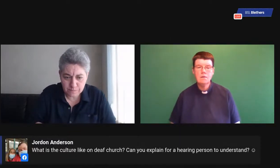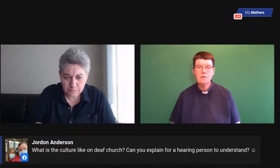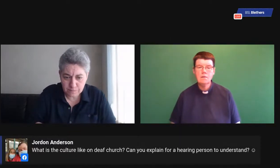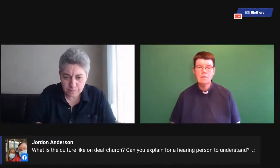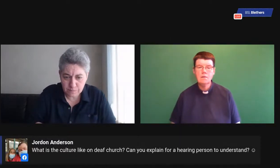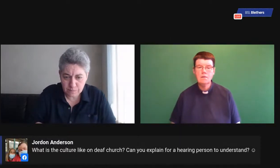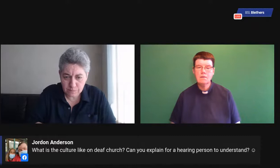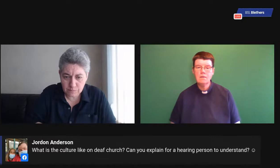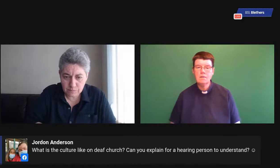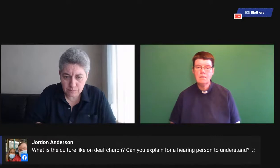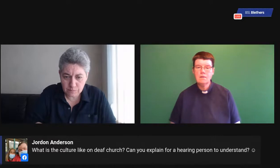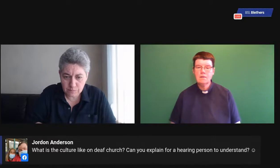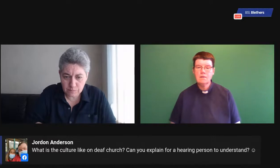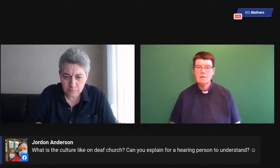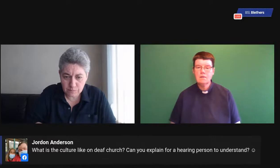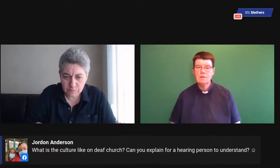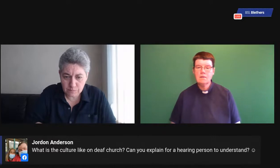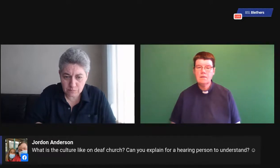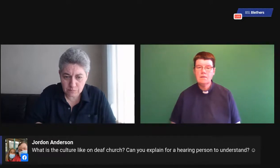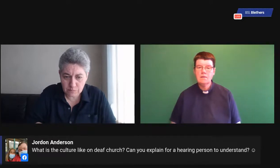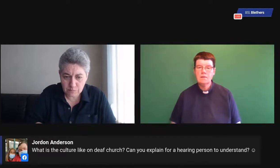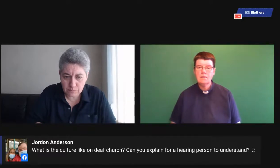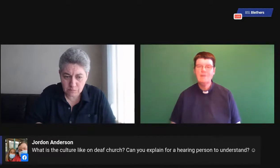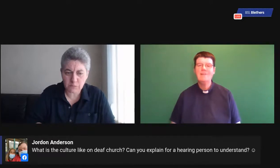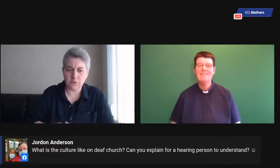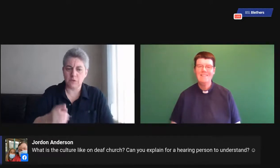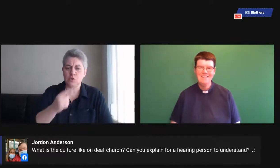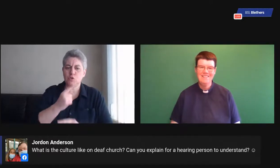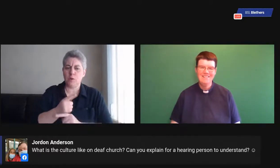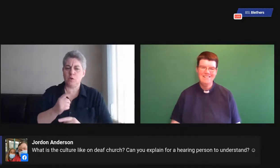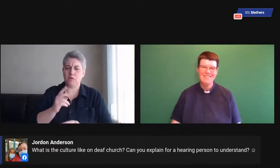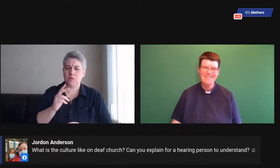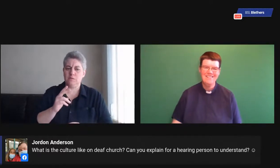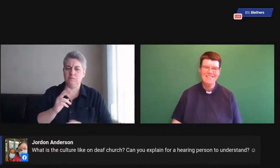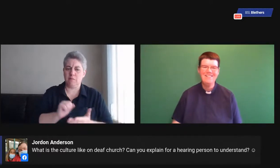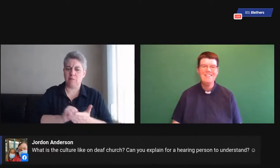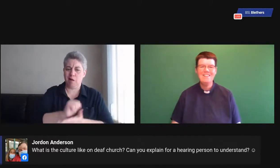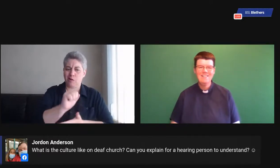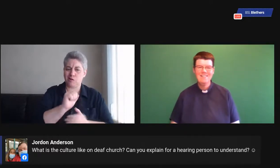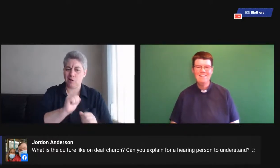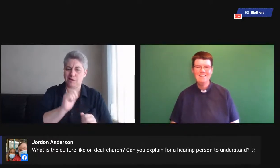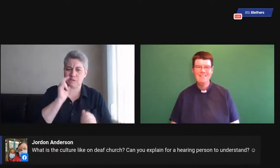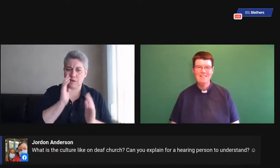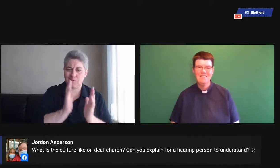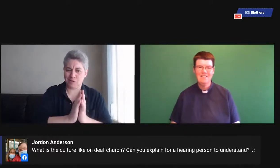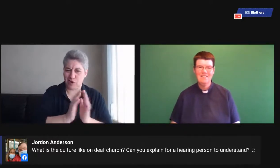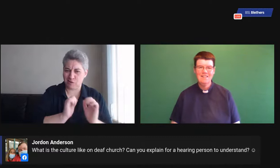and he wants to know what is the culture like in deaf church, and